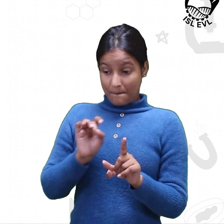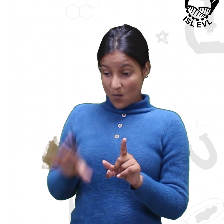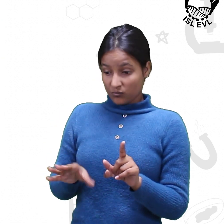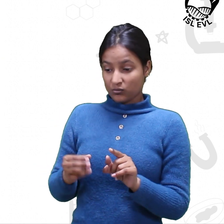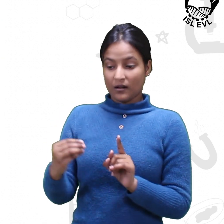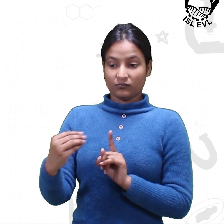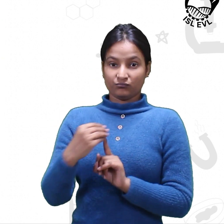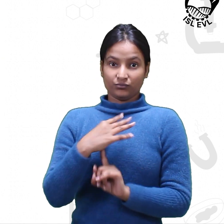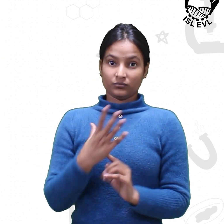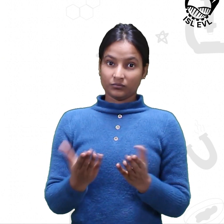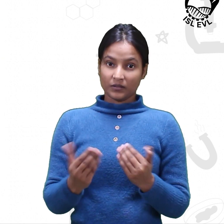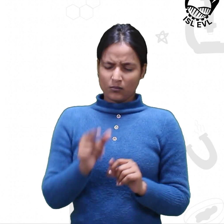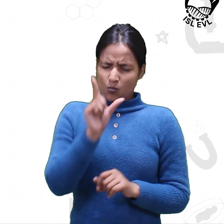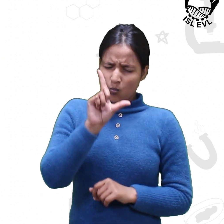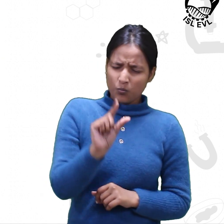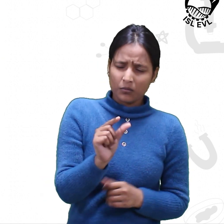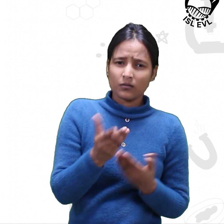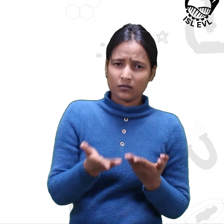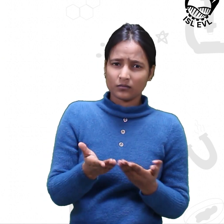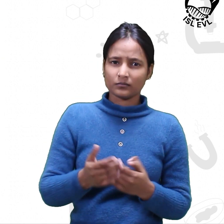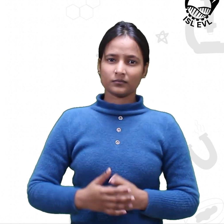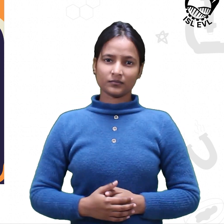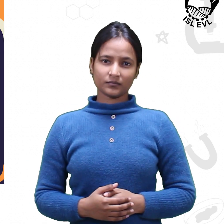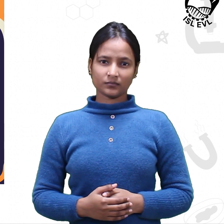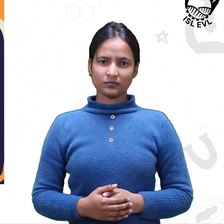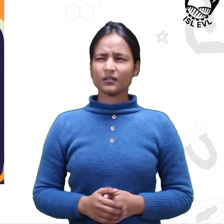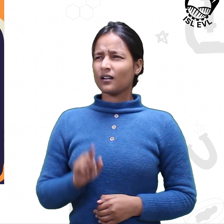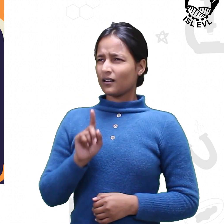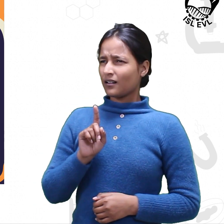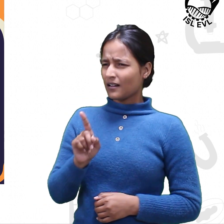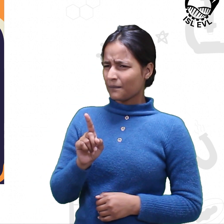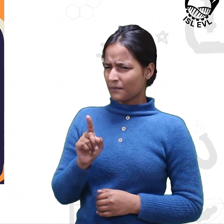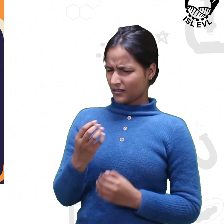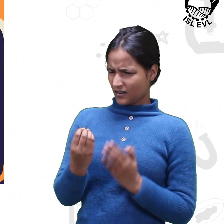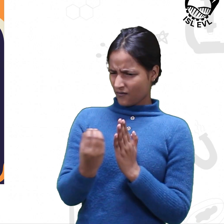removal of this one really small part of the brain. But what